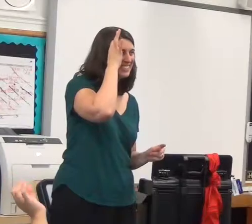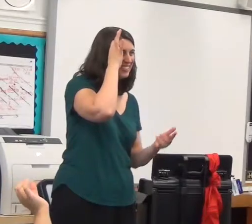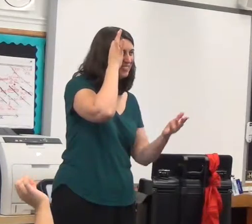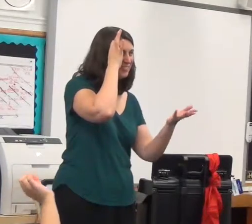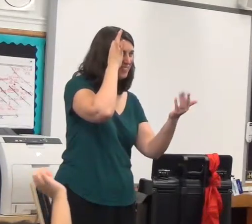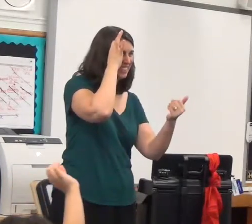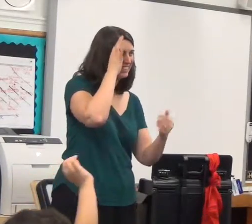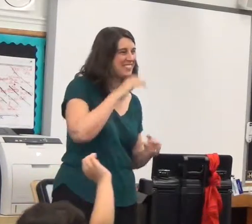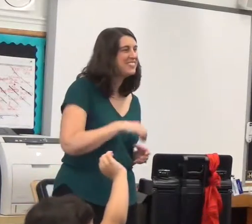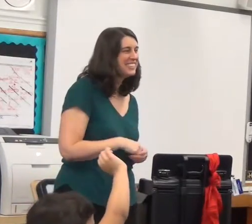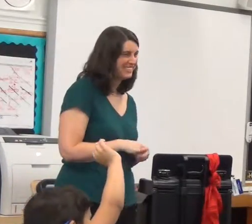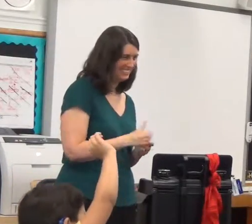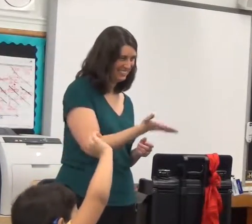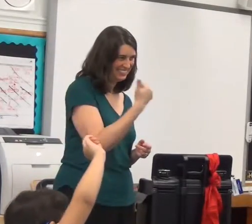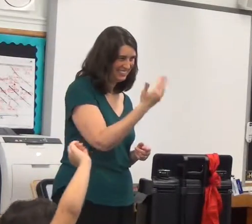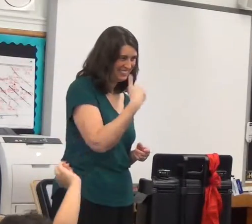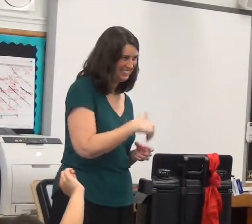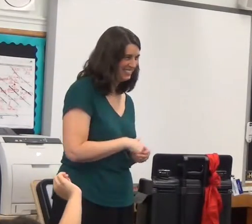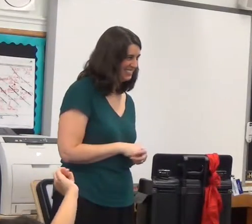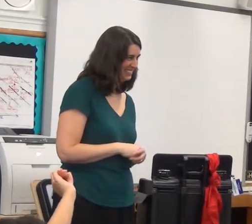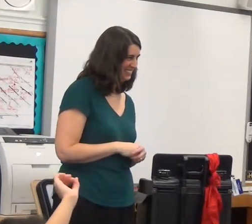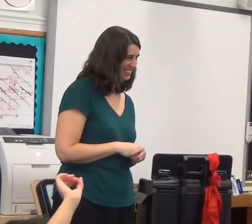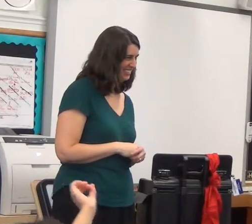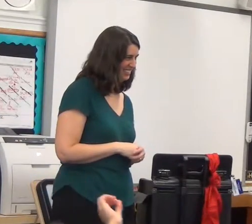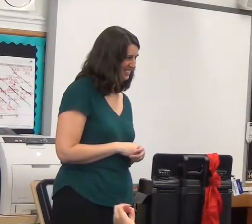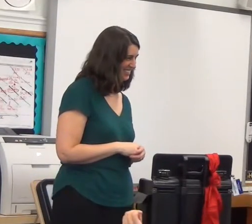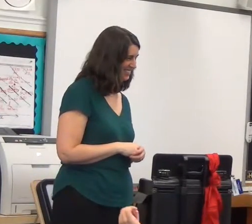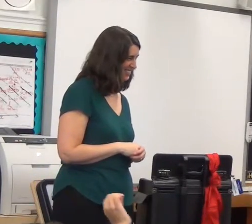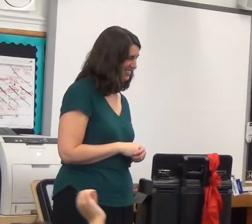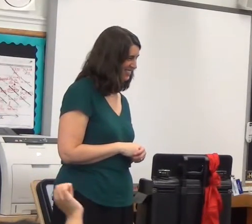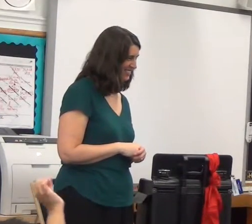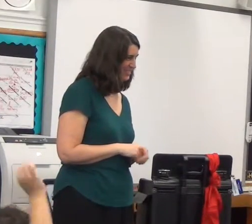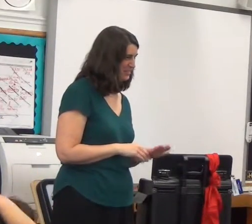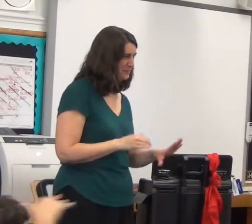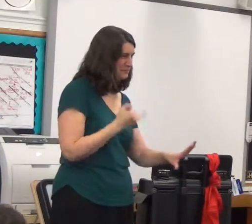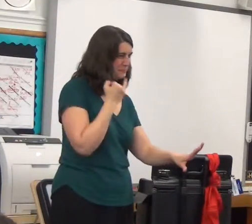name? Felix, come up here, Felix. No! Give Felix a nice big hand.